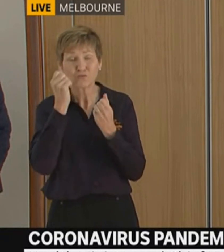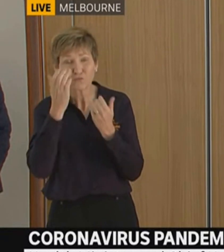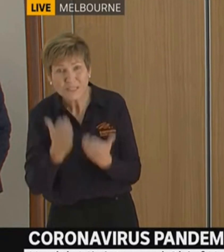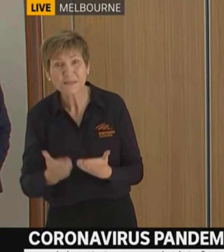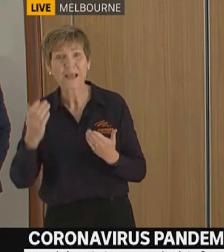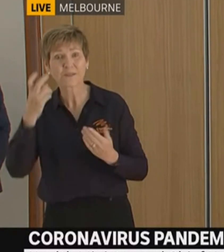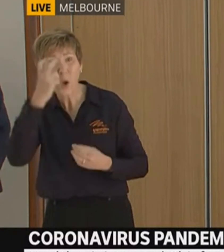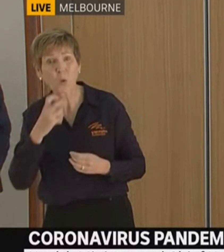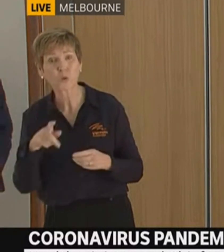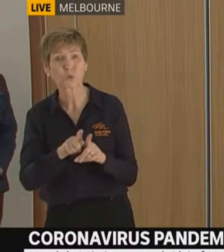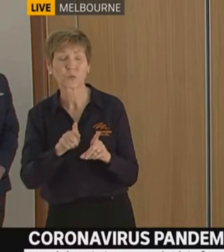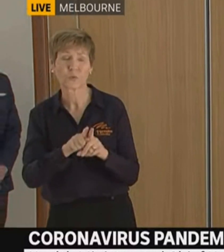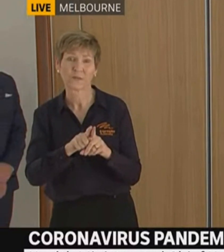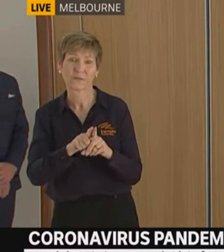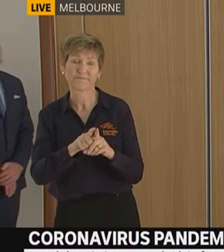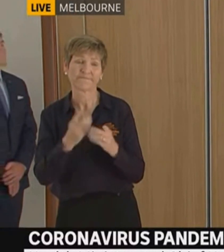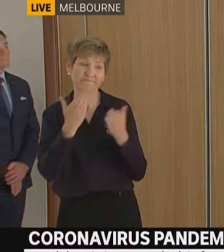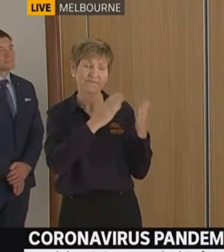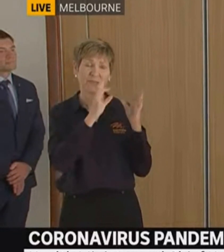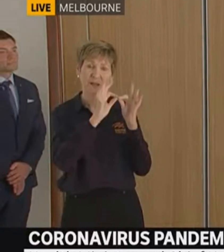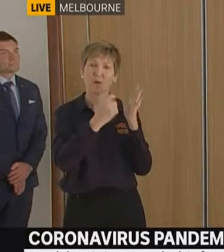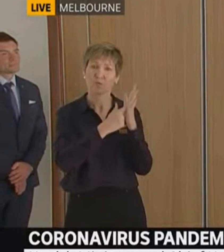Chief Medical Officer, Professor Brendan Murphy.